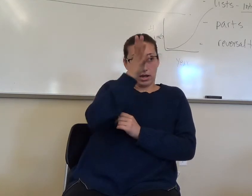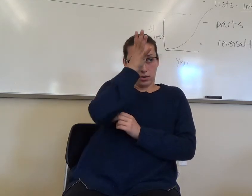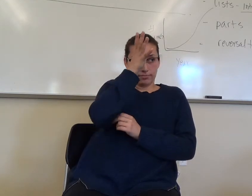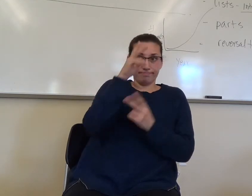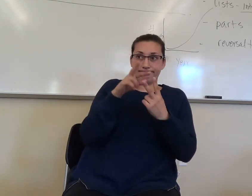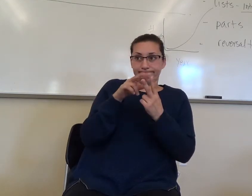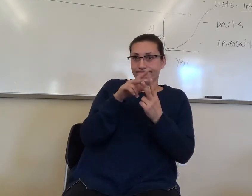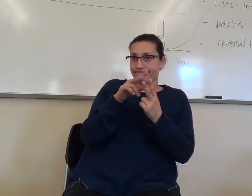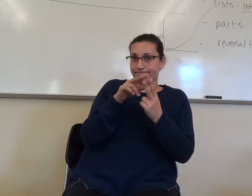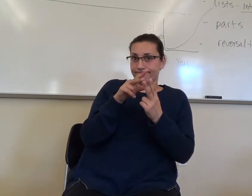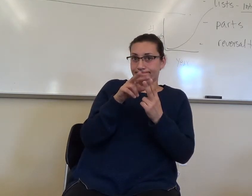paid